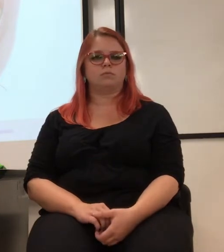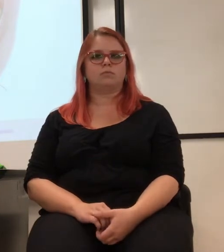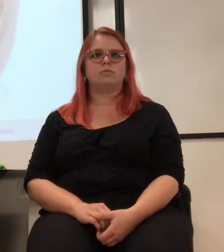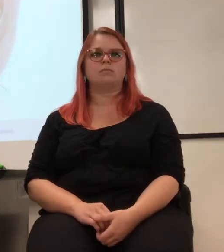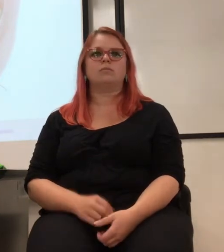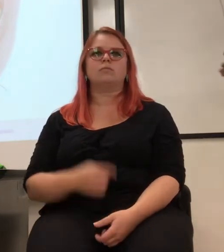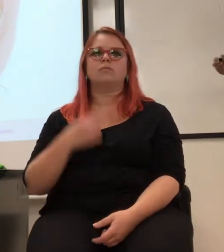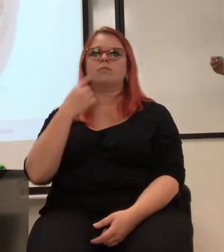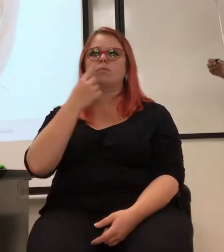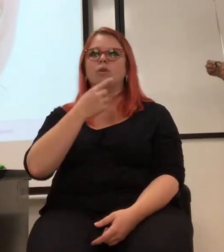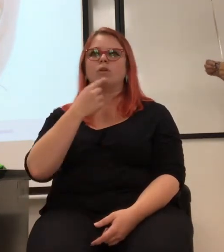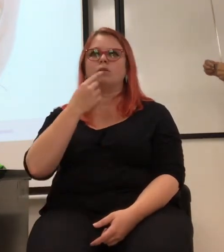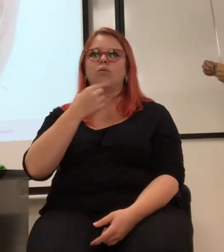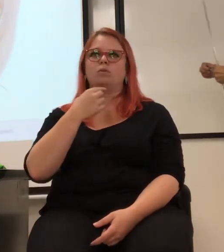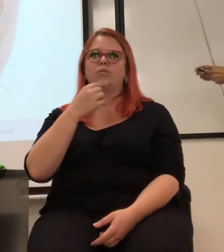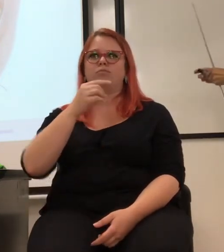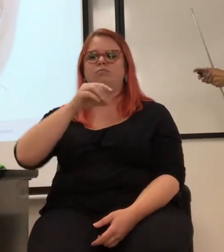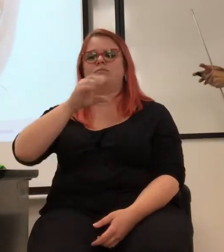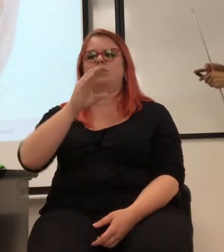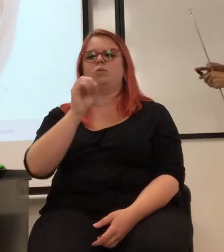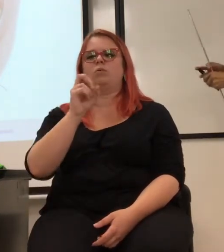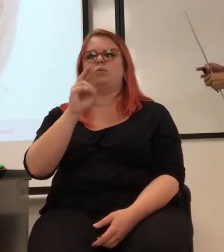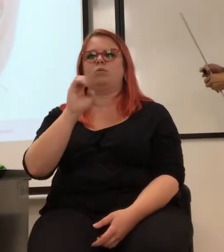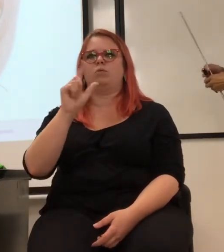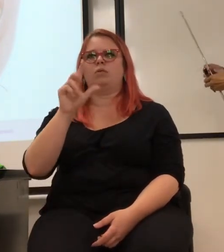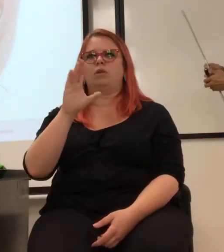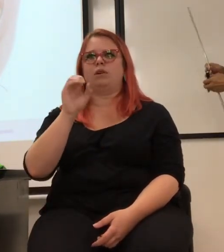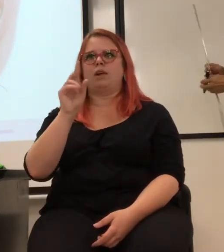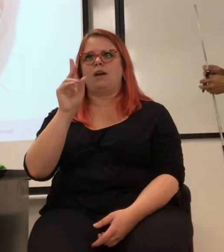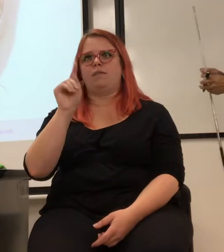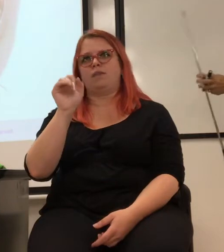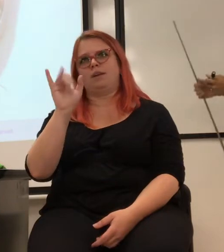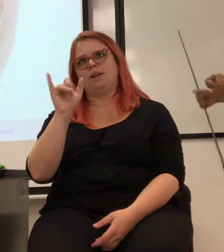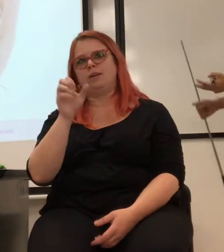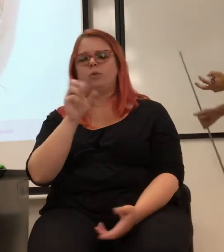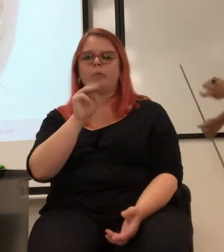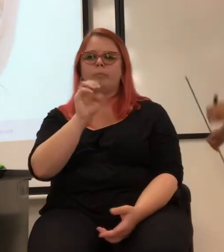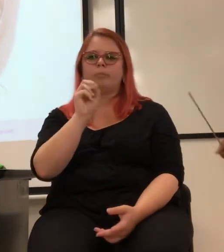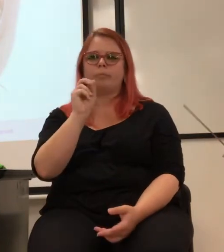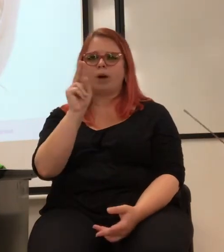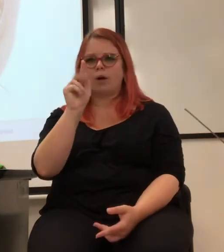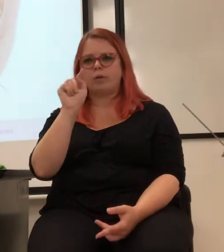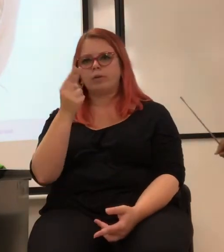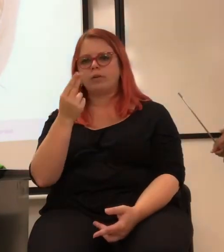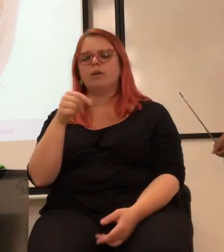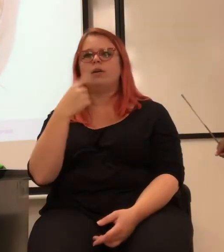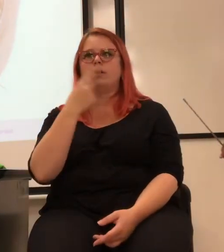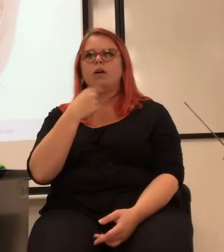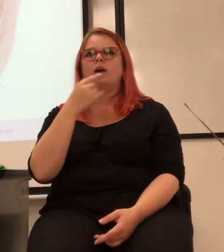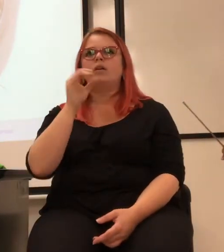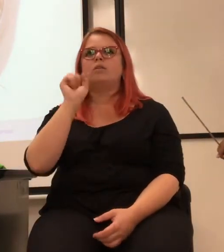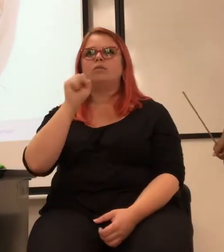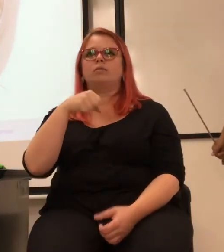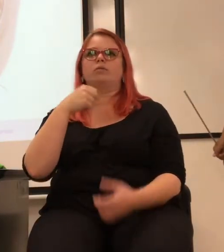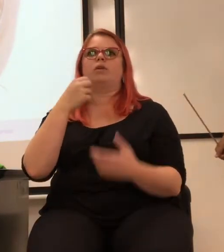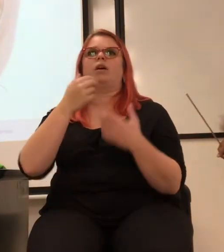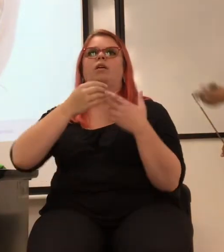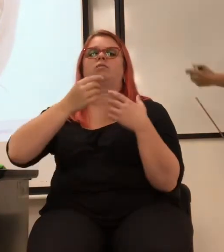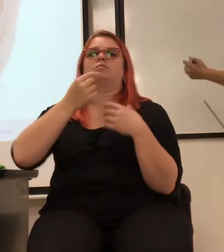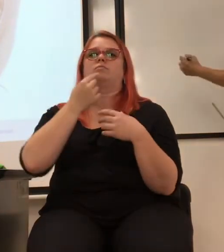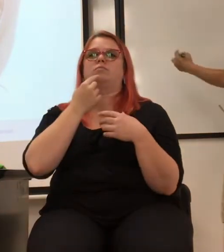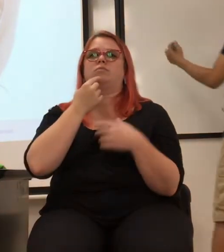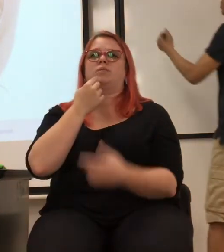Oral cavity, or your mouth, as it's commonly known as, you can divide it into what's called, well, what we call your mouth, your oral cavity